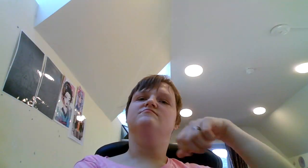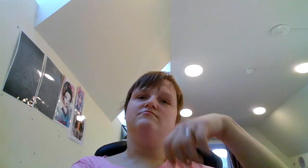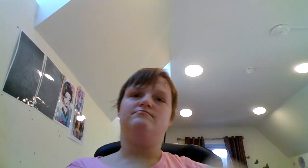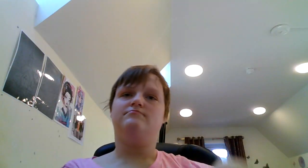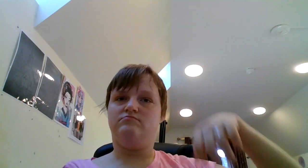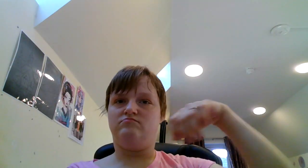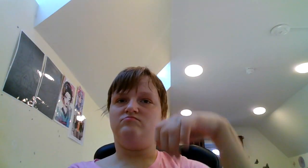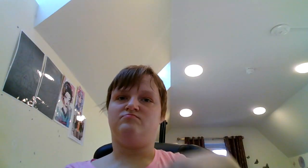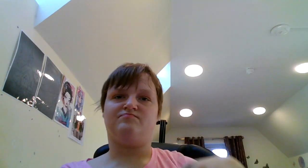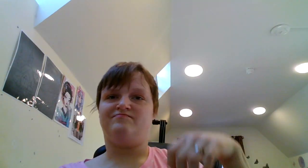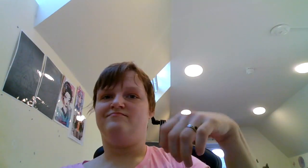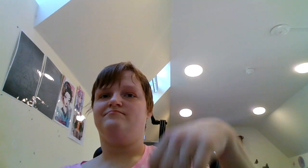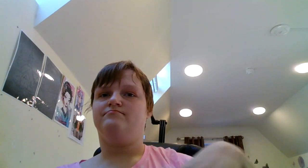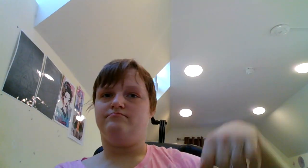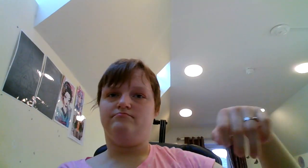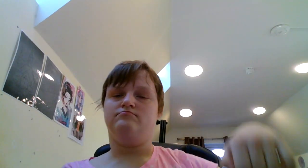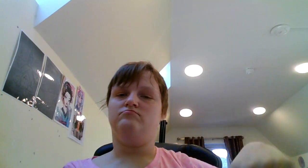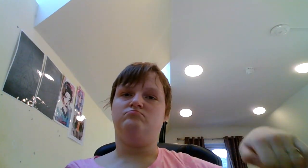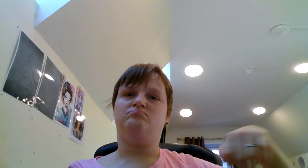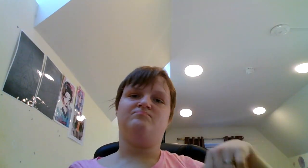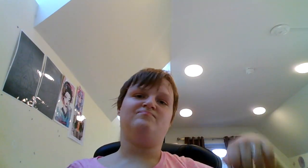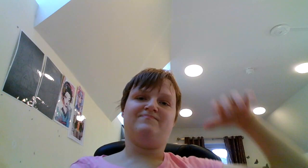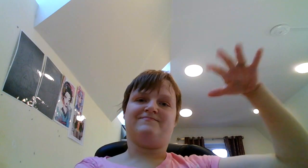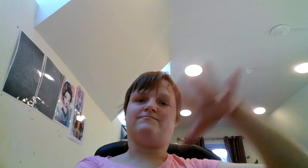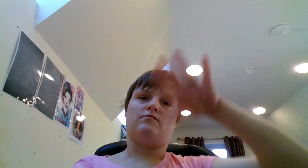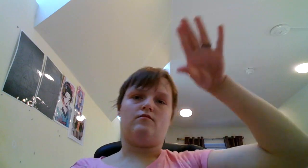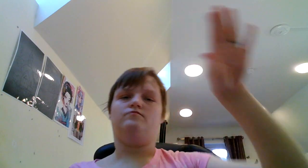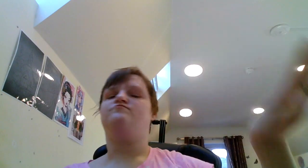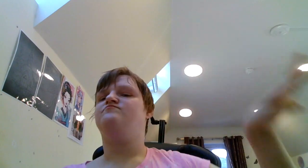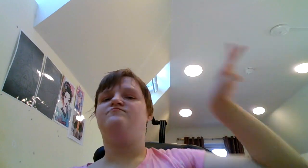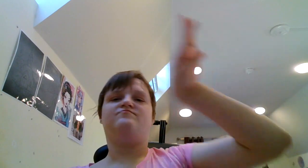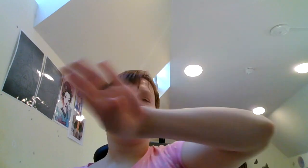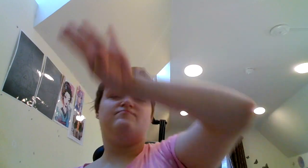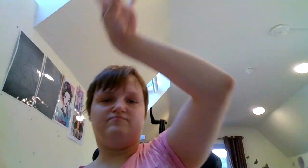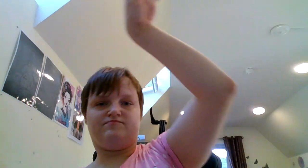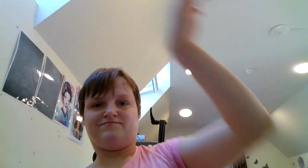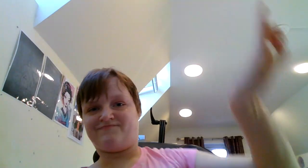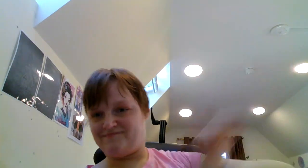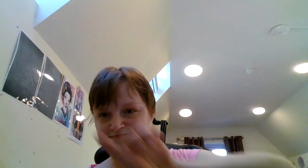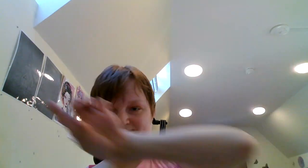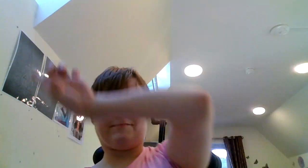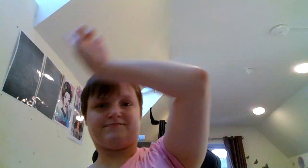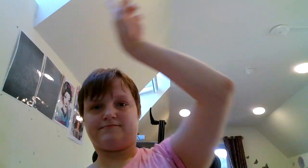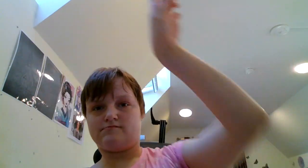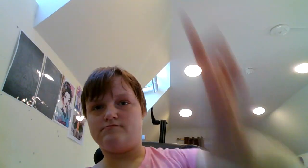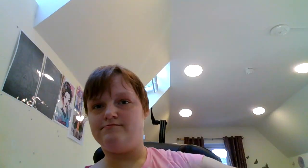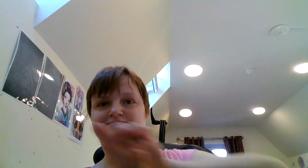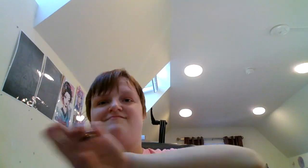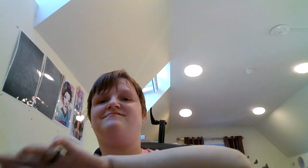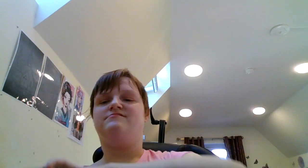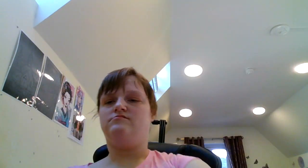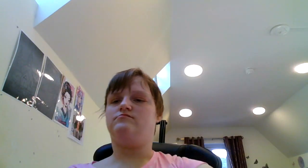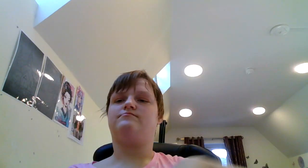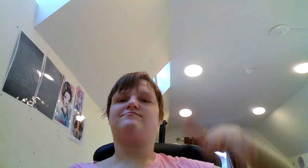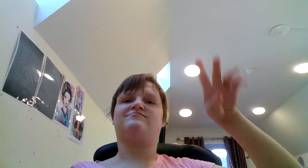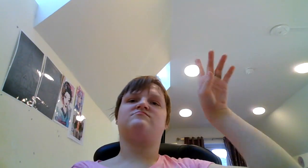ketones. Collop worked day and night on purifying the extract even further, and Leonard was given a